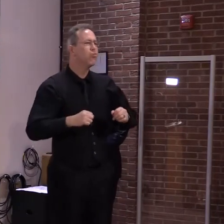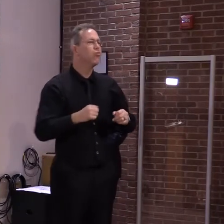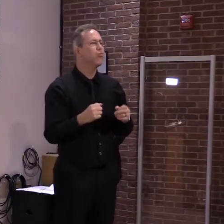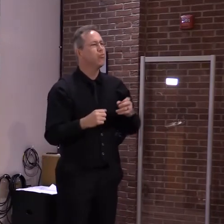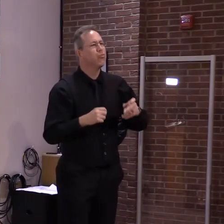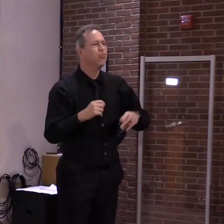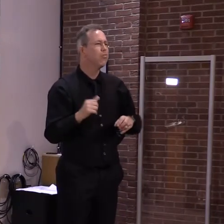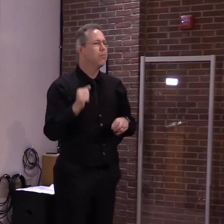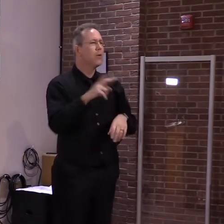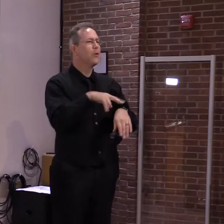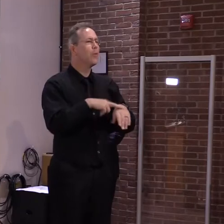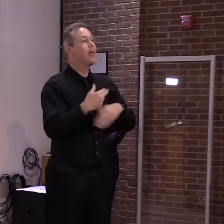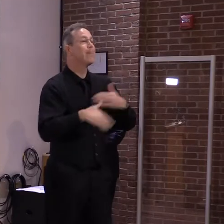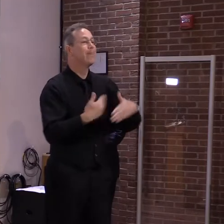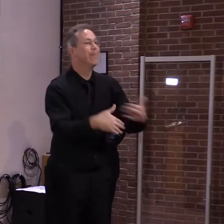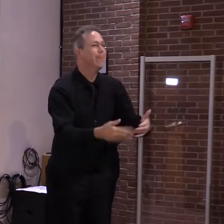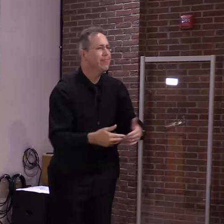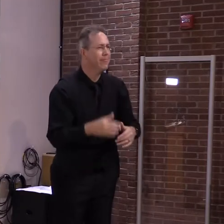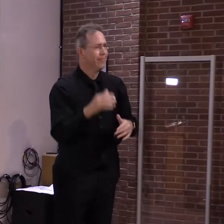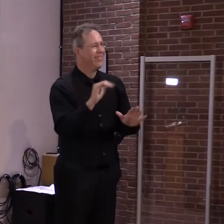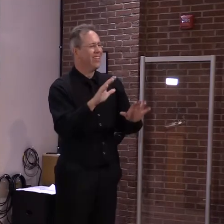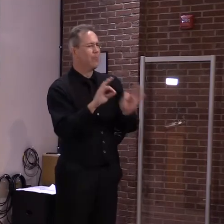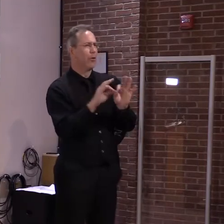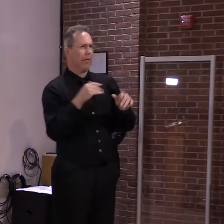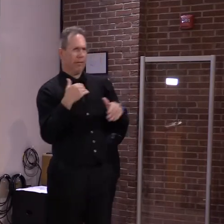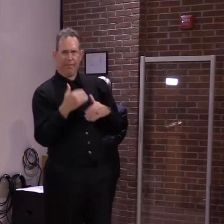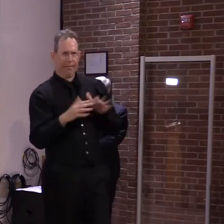place. Dr. Levine?